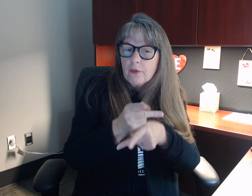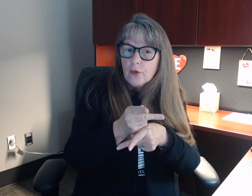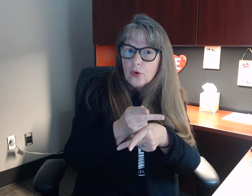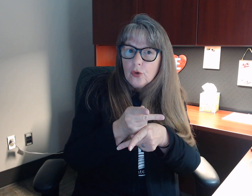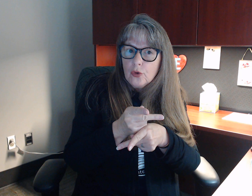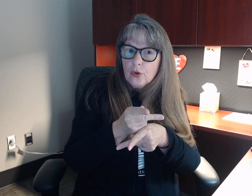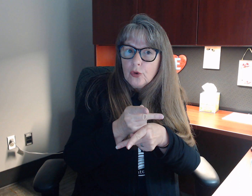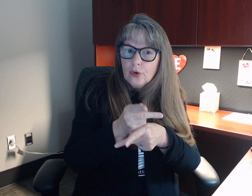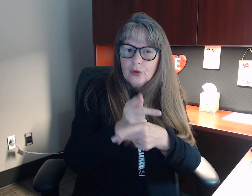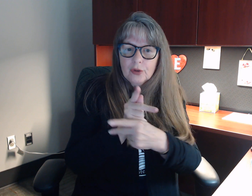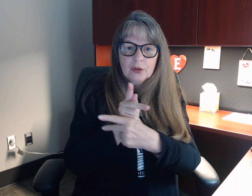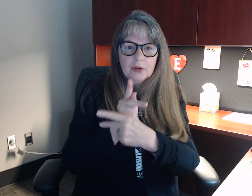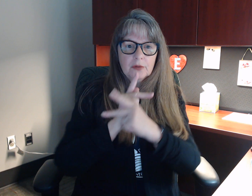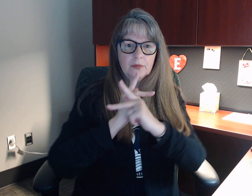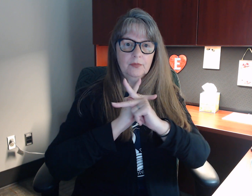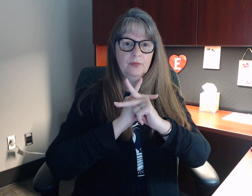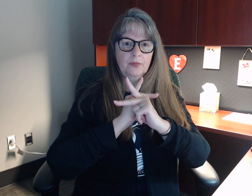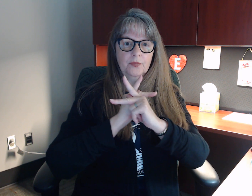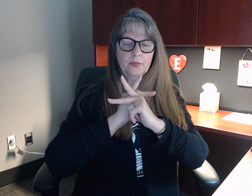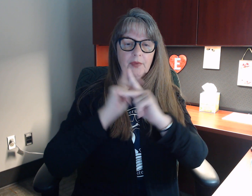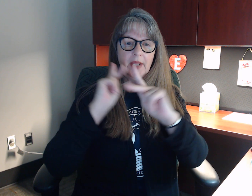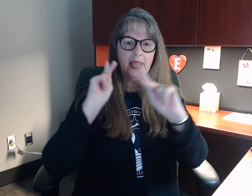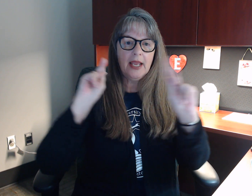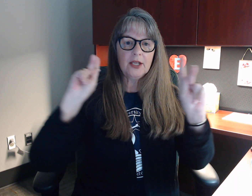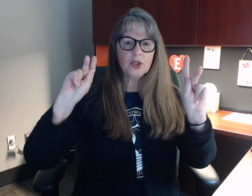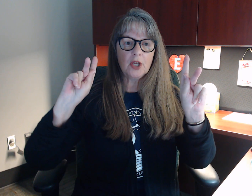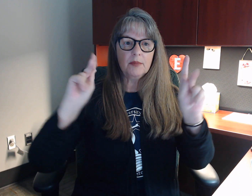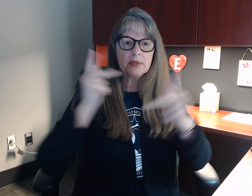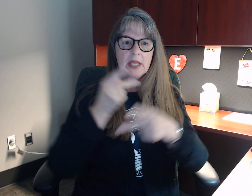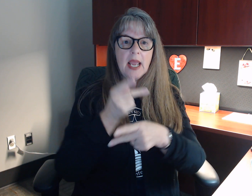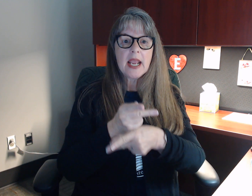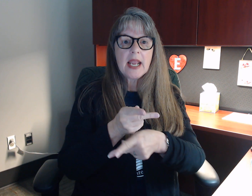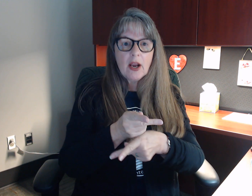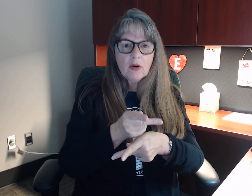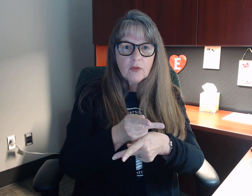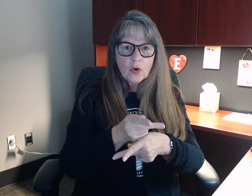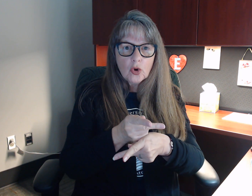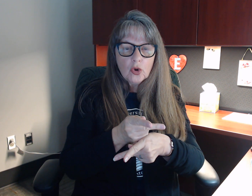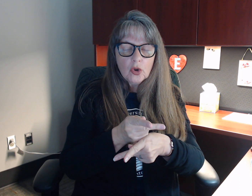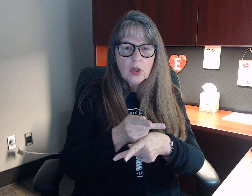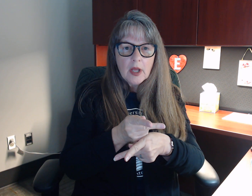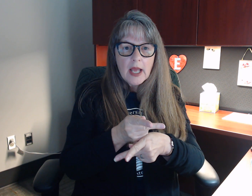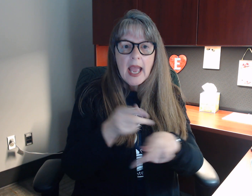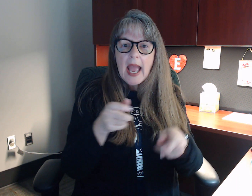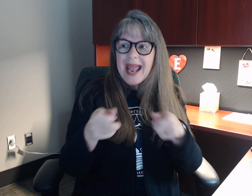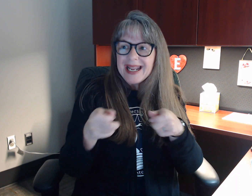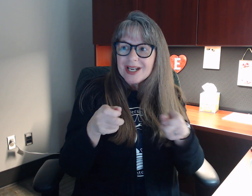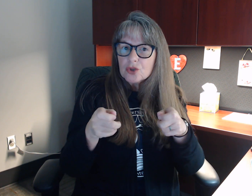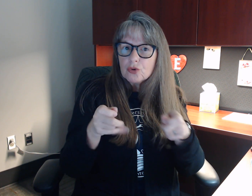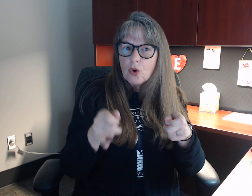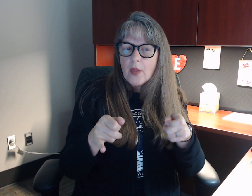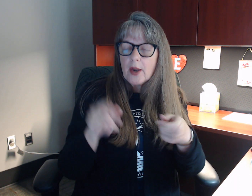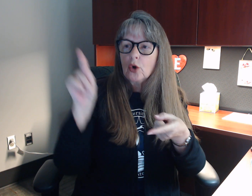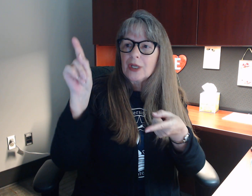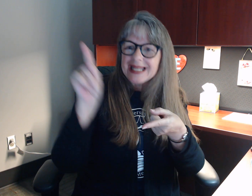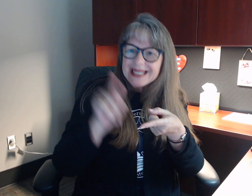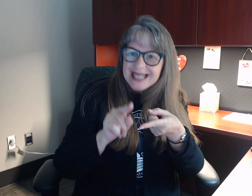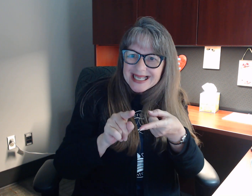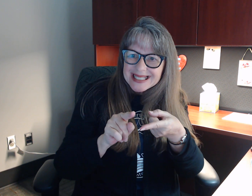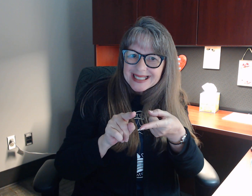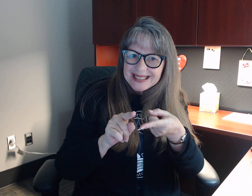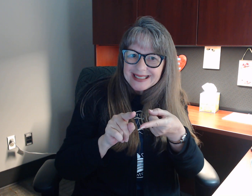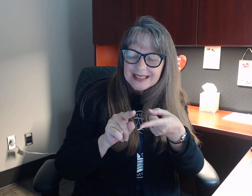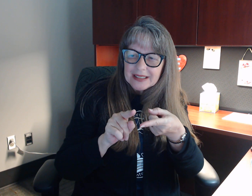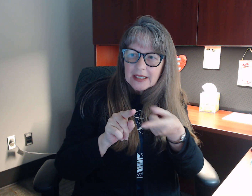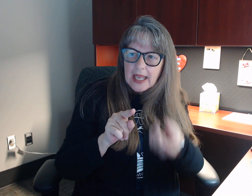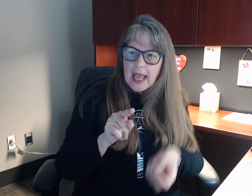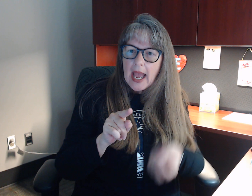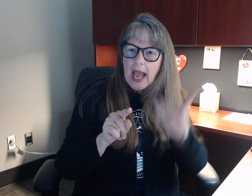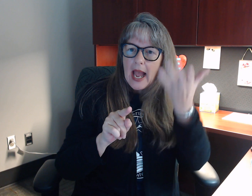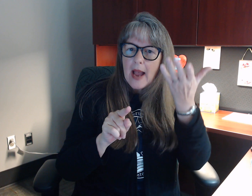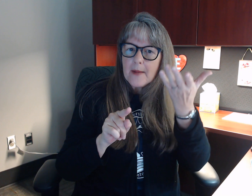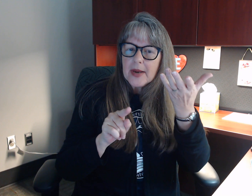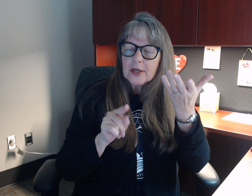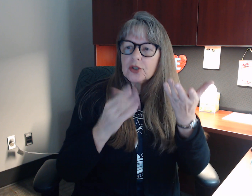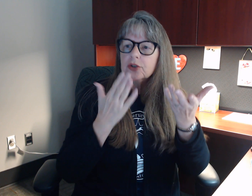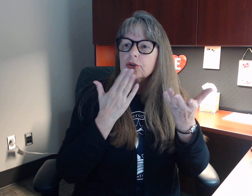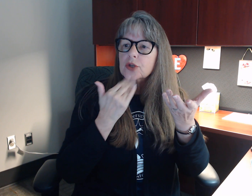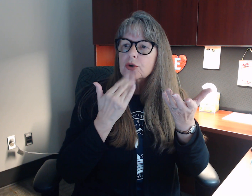careful, okay, hand shapes, careful, and control that, or lessen how much sugar